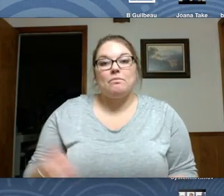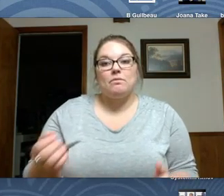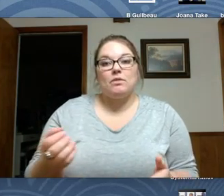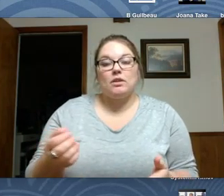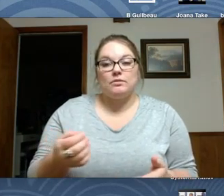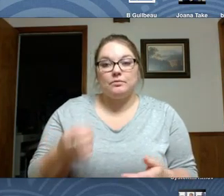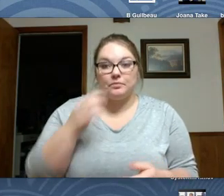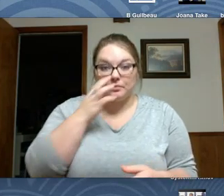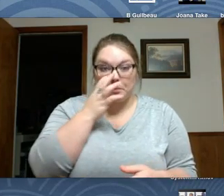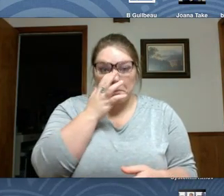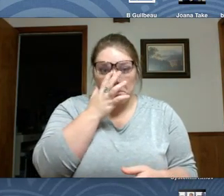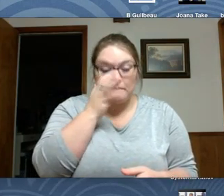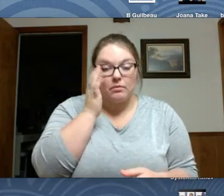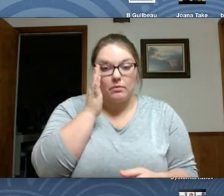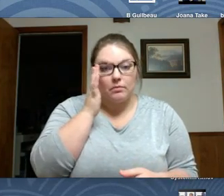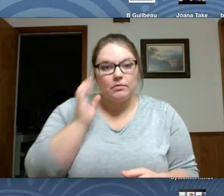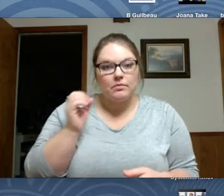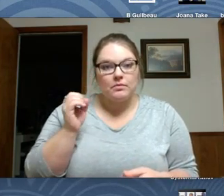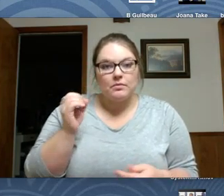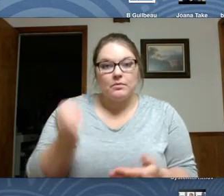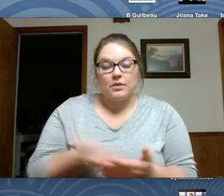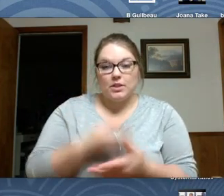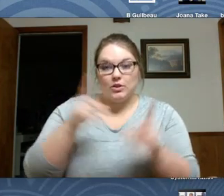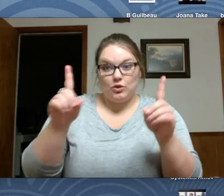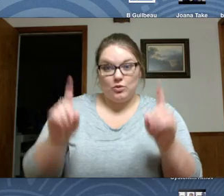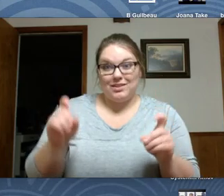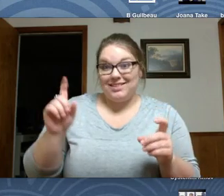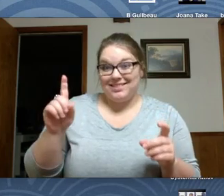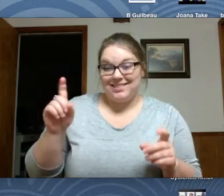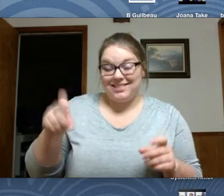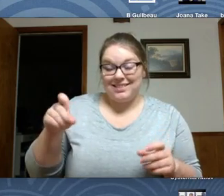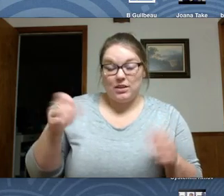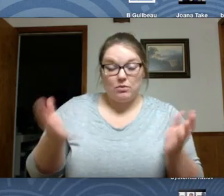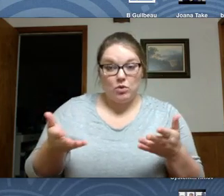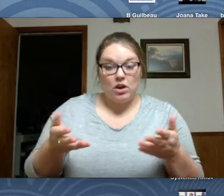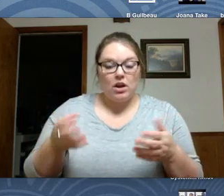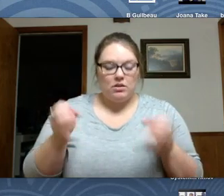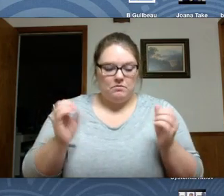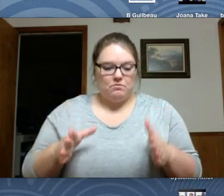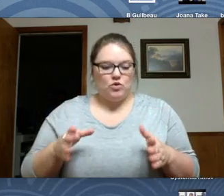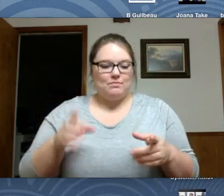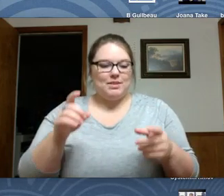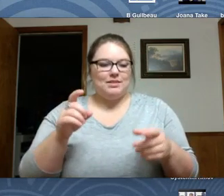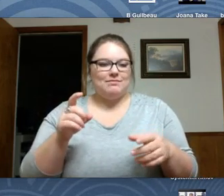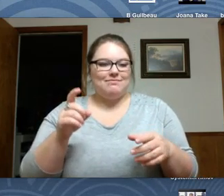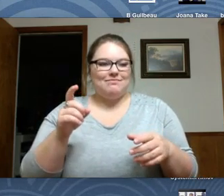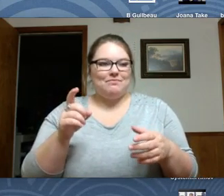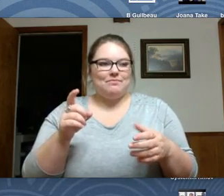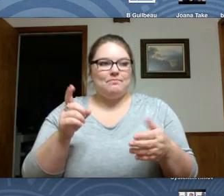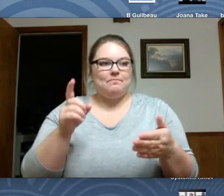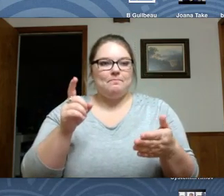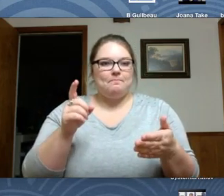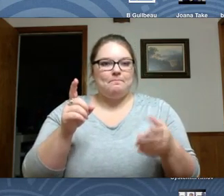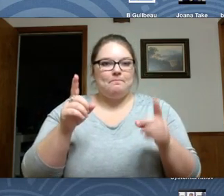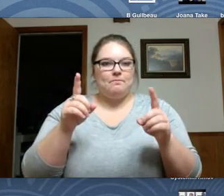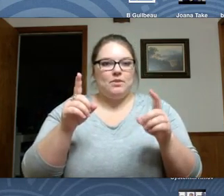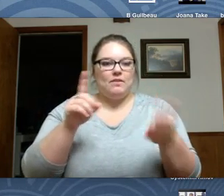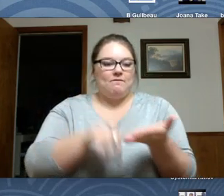a person to place a finger on the laser device. Dr. Dmitry